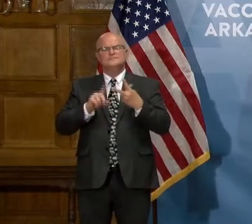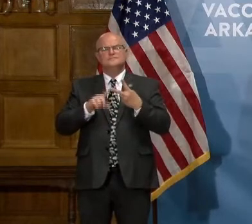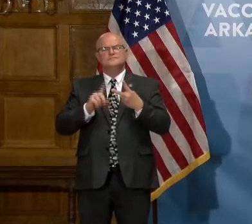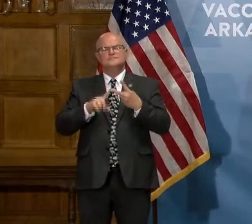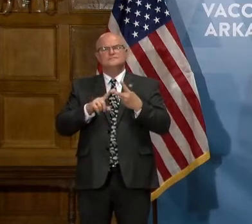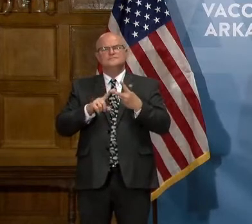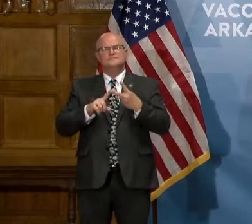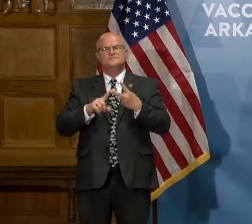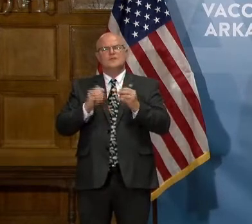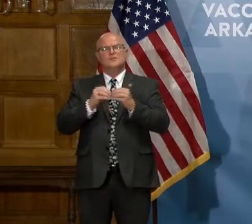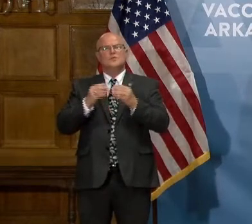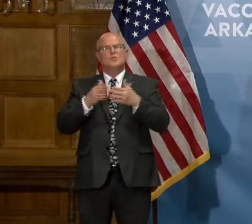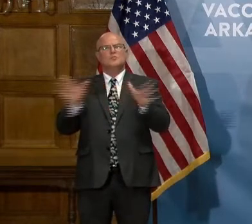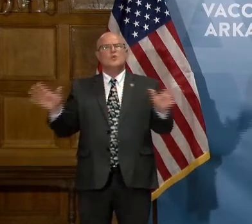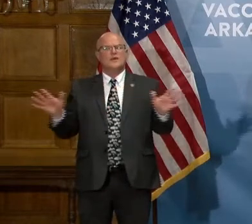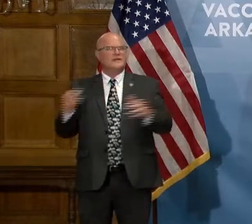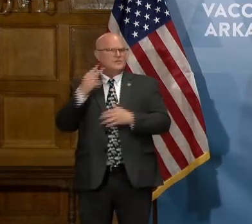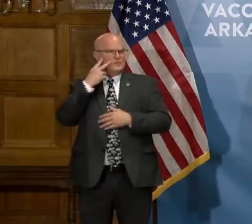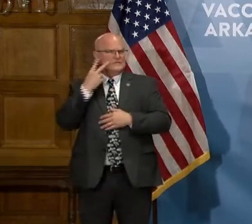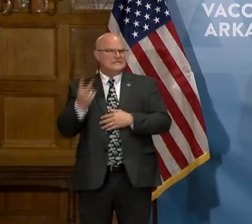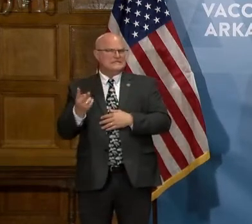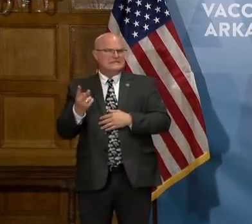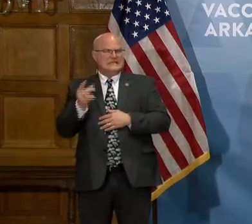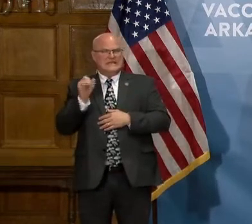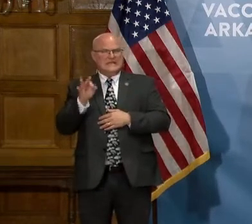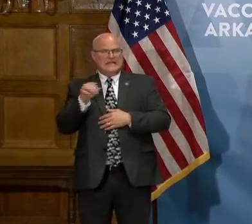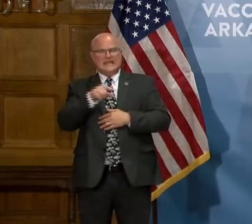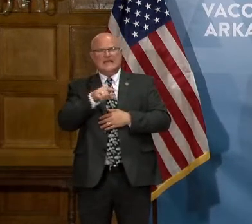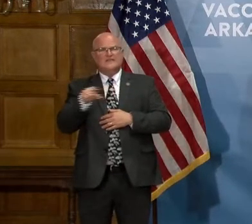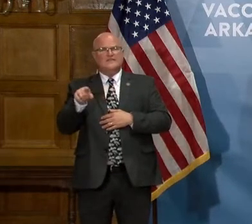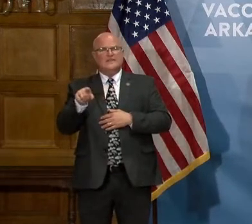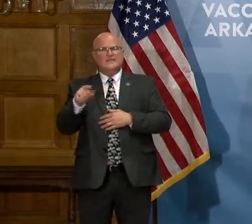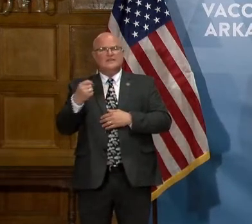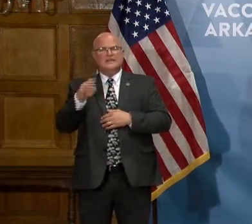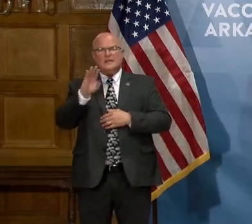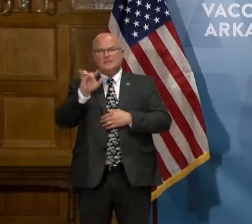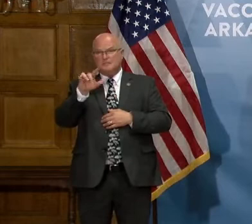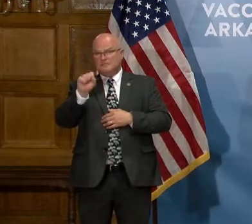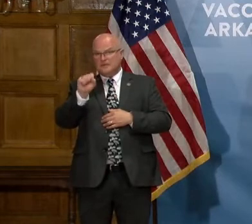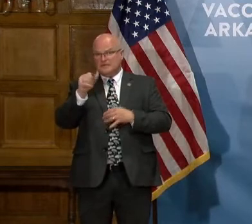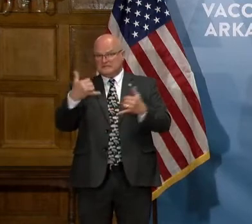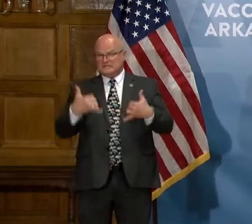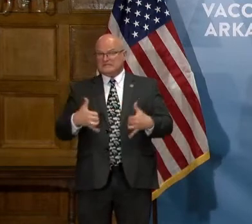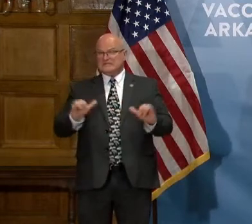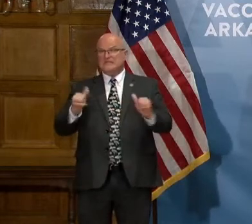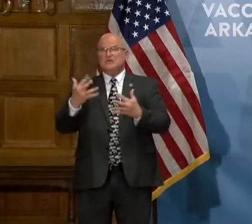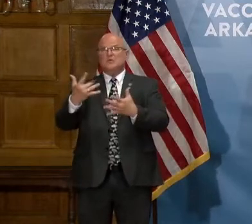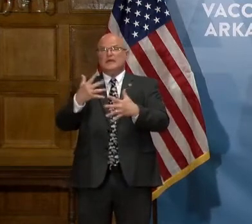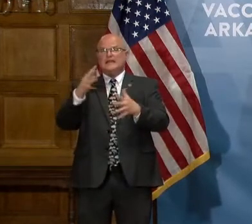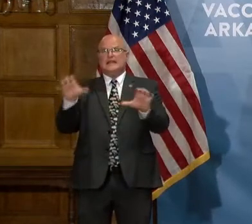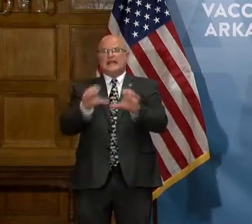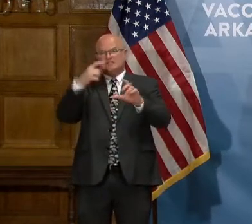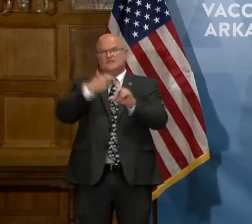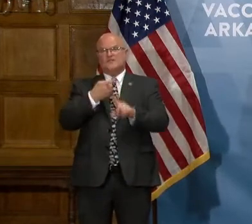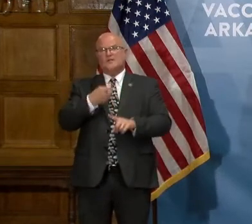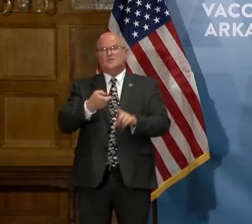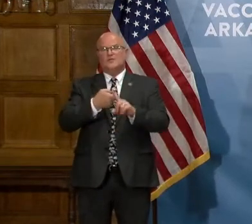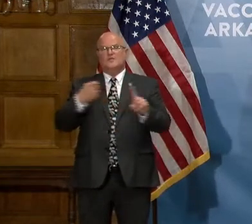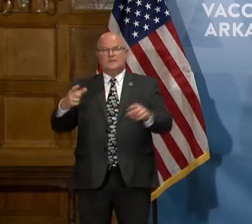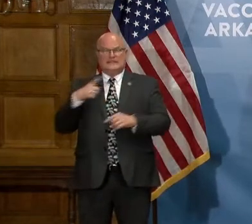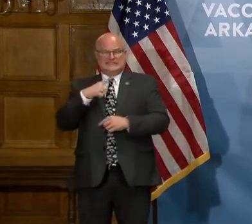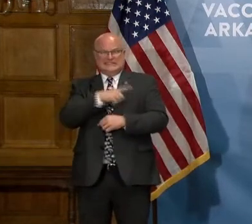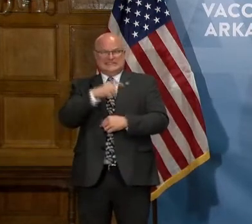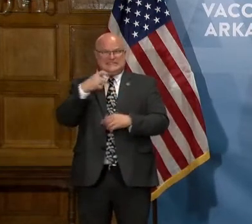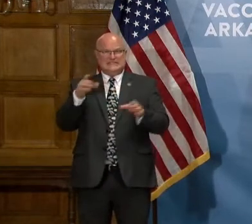Also, more broadly, wanted to see if are there any bills still awaiting action from you from this